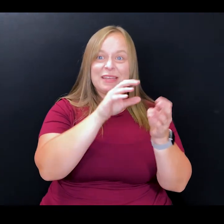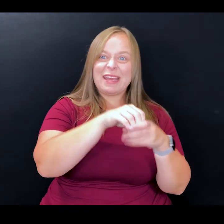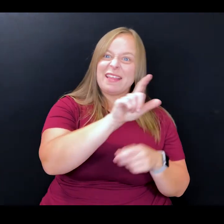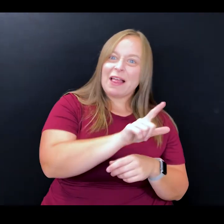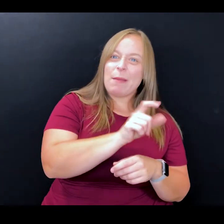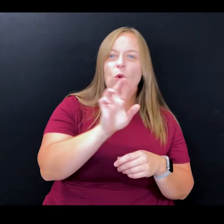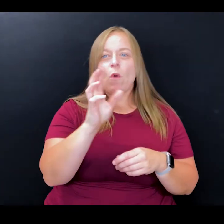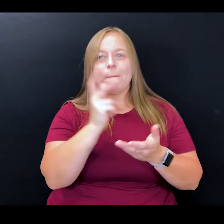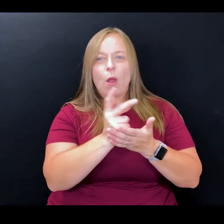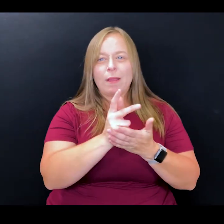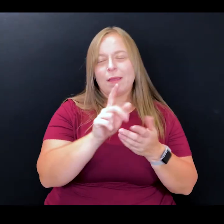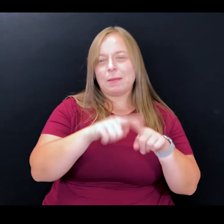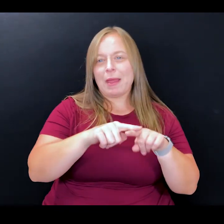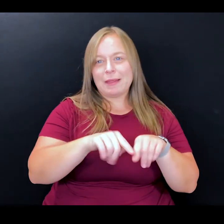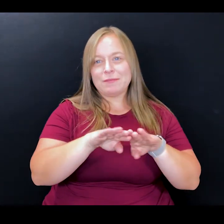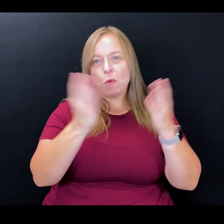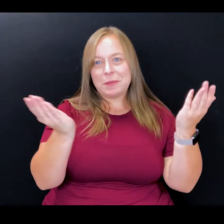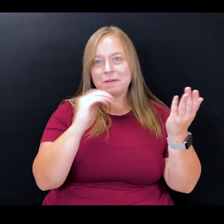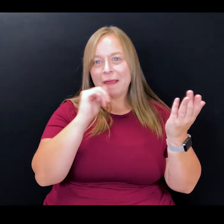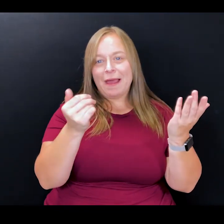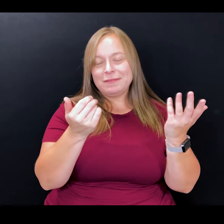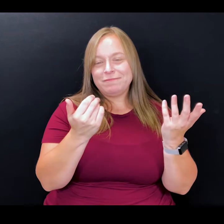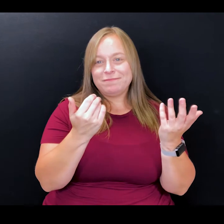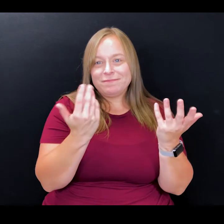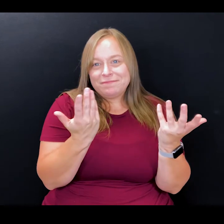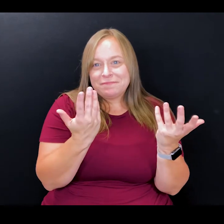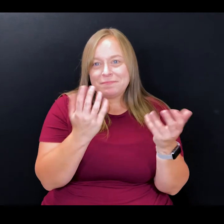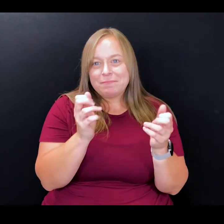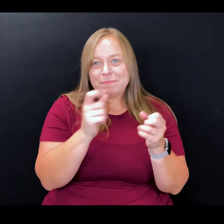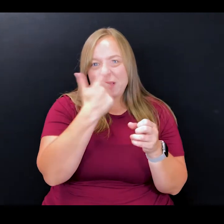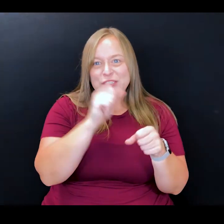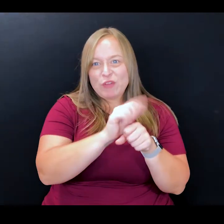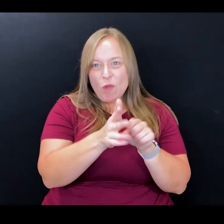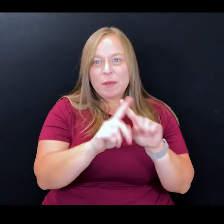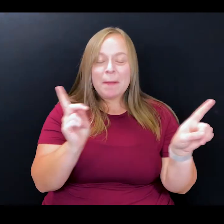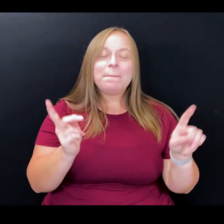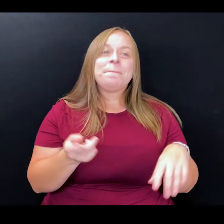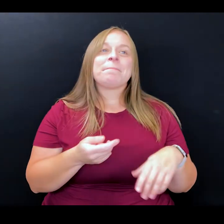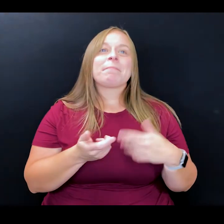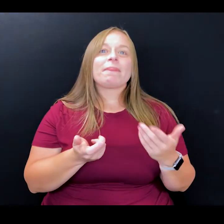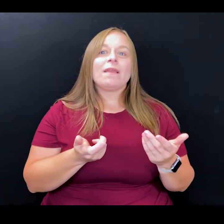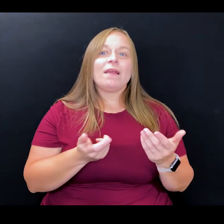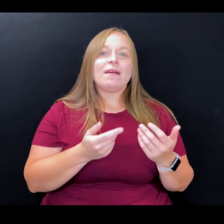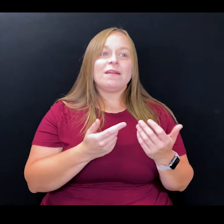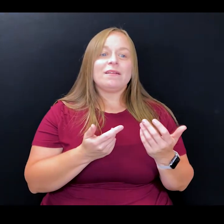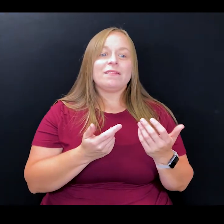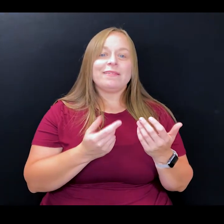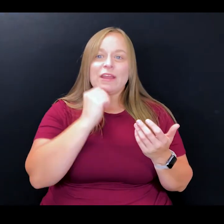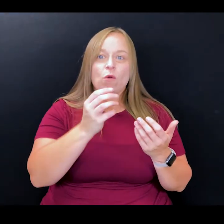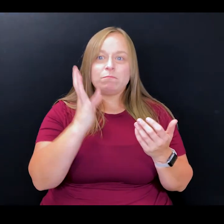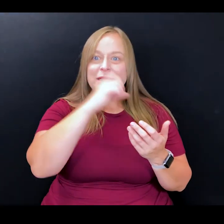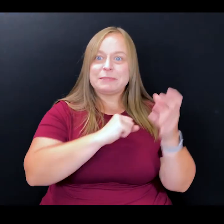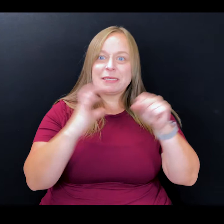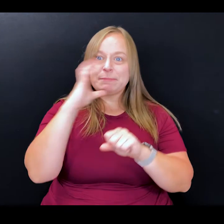either in the library or in the parking lot, depending, everybody's at a different stage of opening. But yeah, so